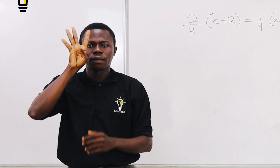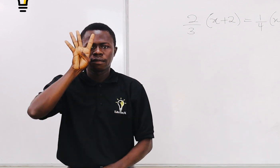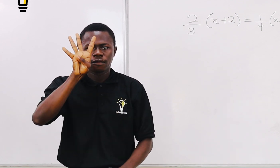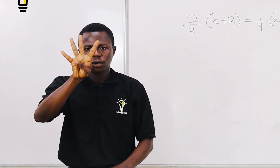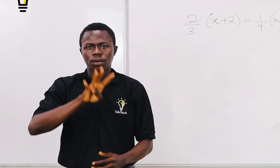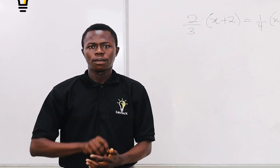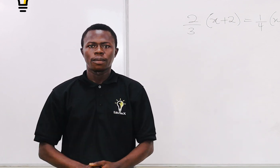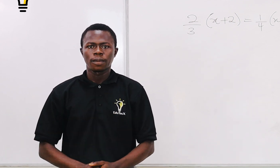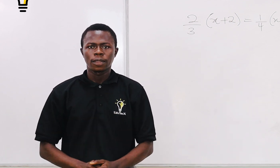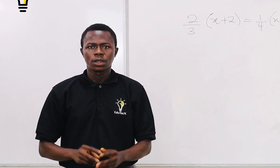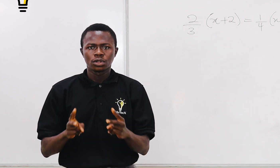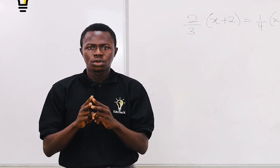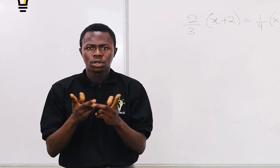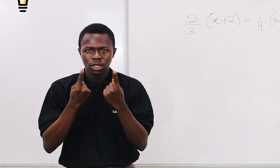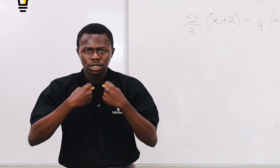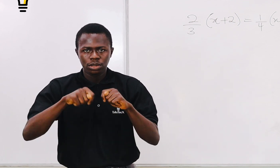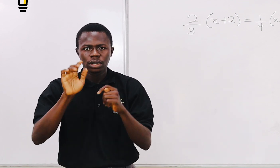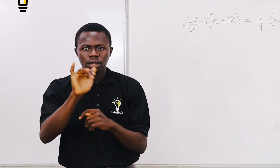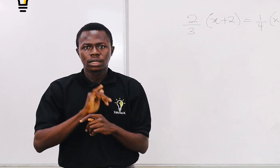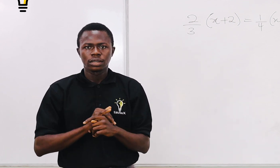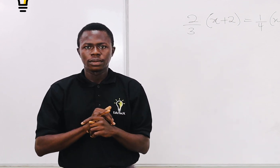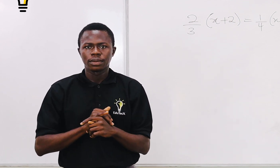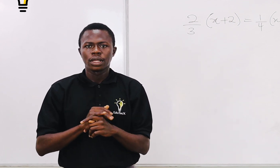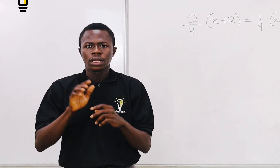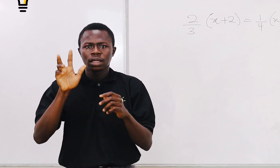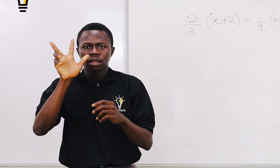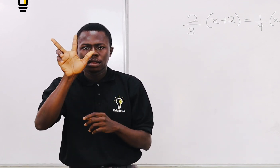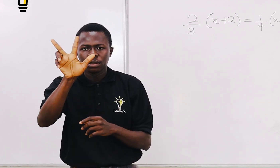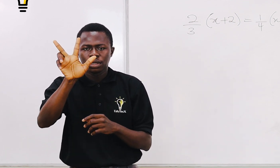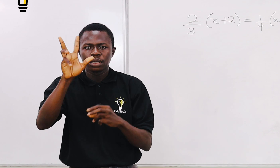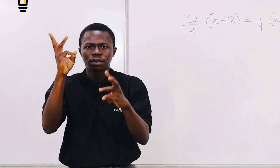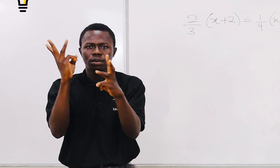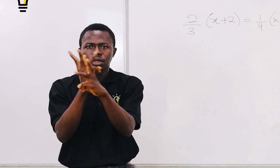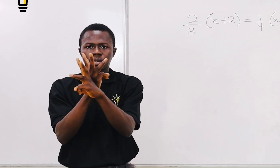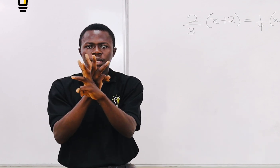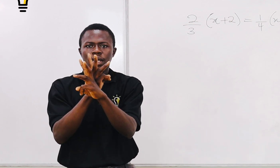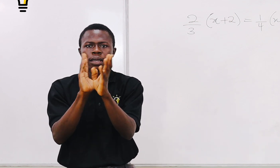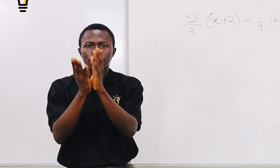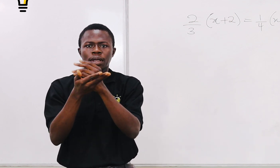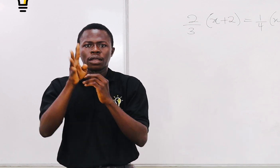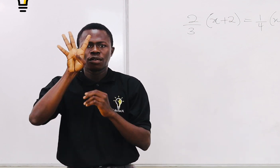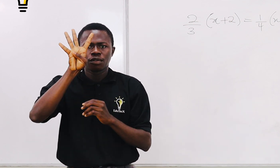by 4 to get the LCM. So try that. Let's see. 3 multiplied by 4.